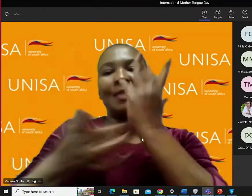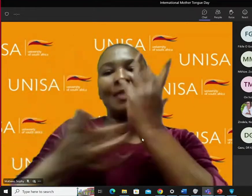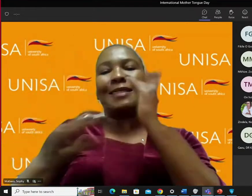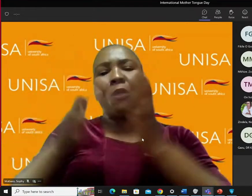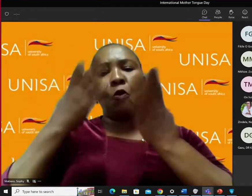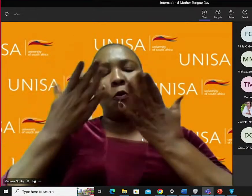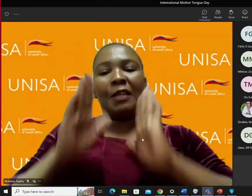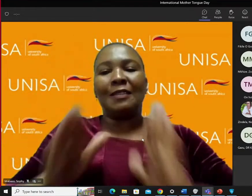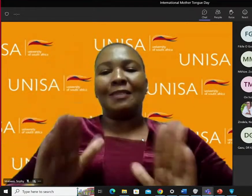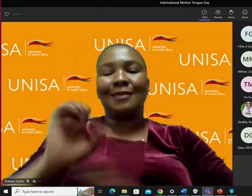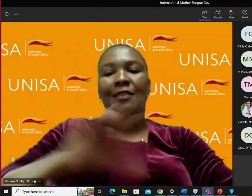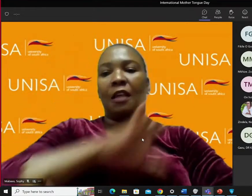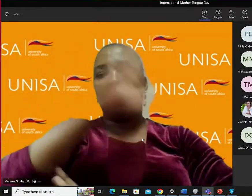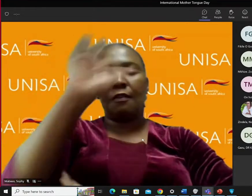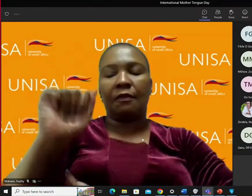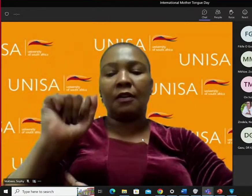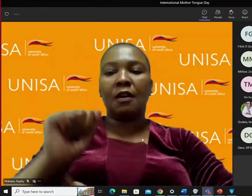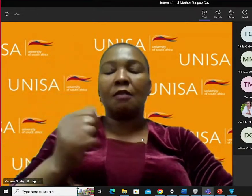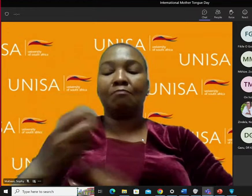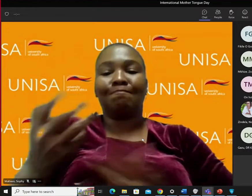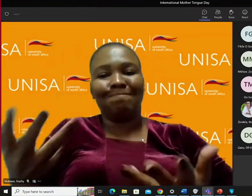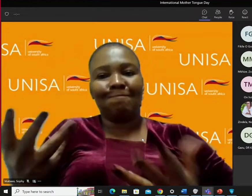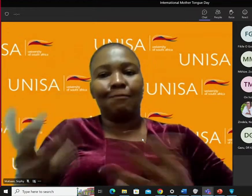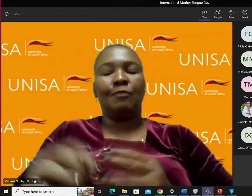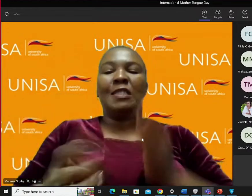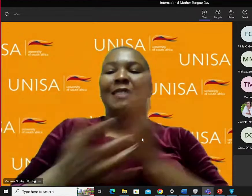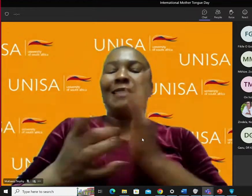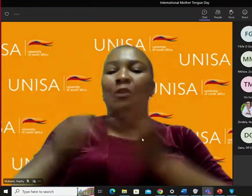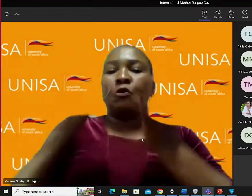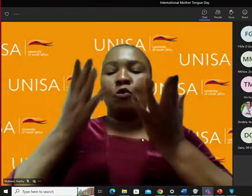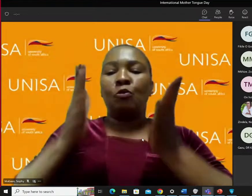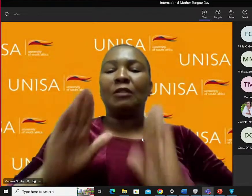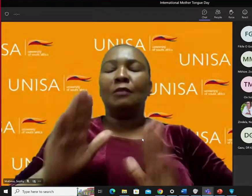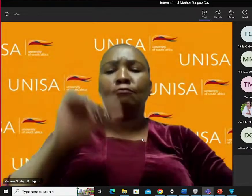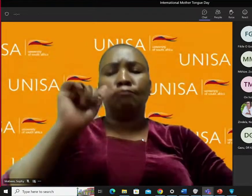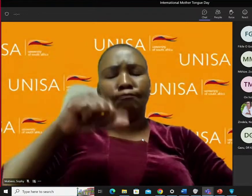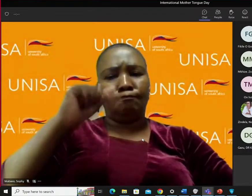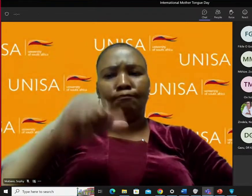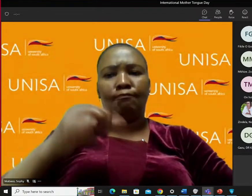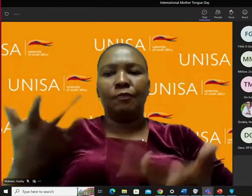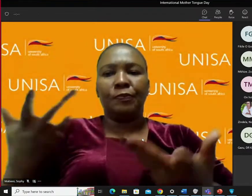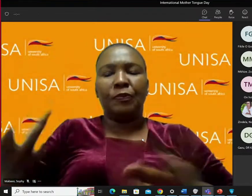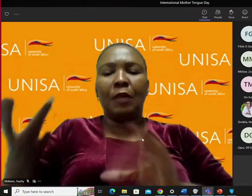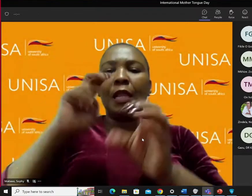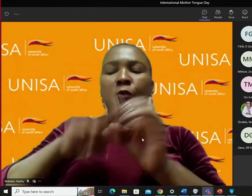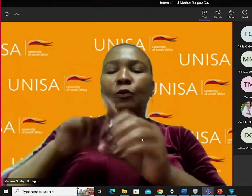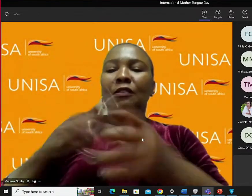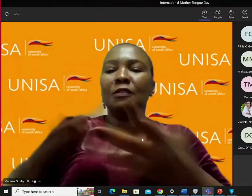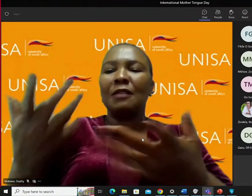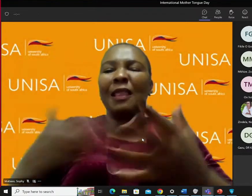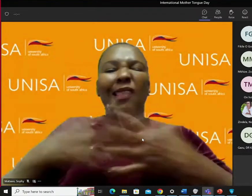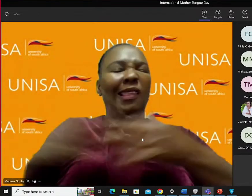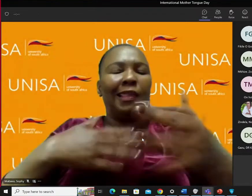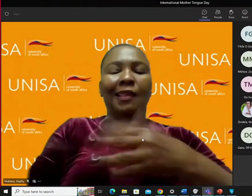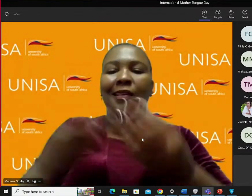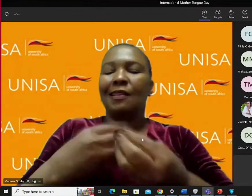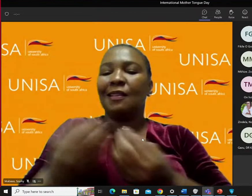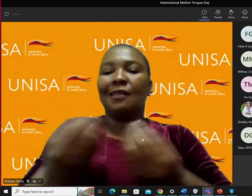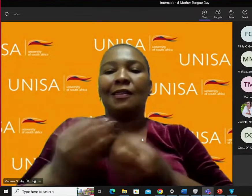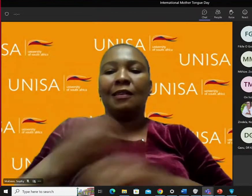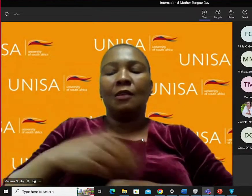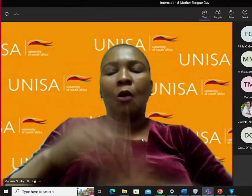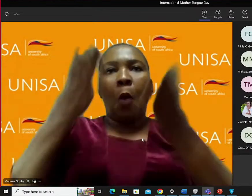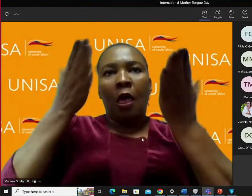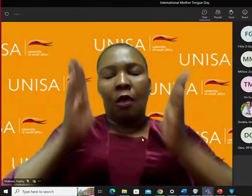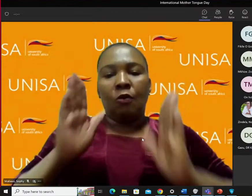in South Africa. Digital humanities, of course, including anything where